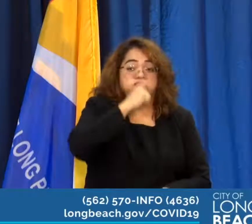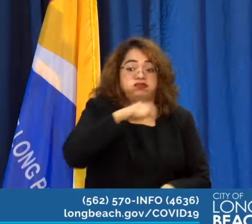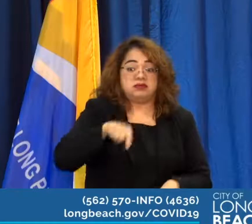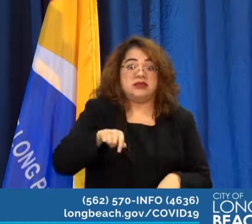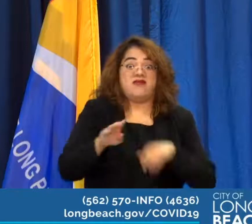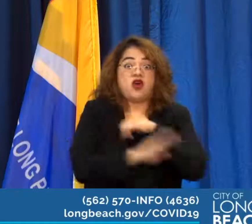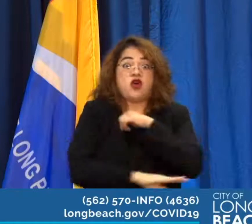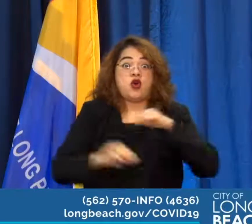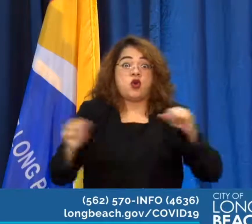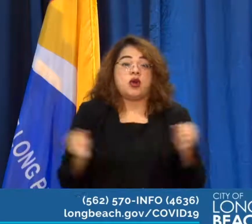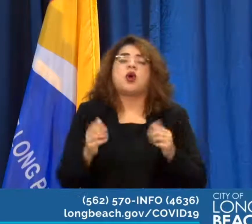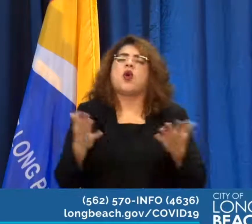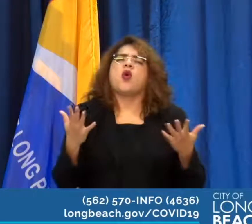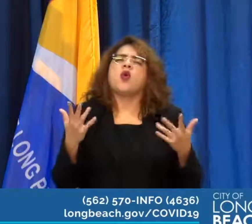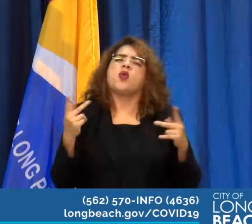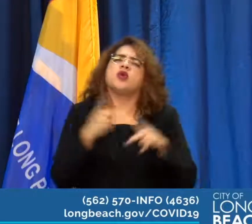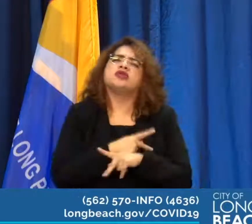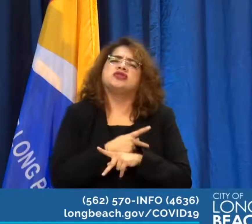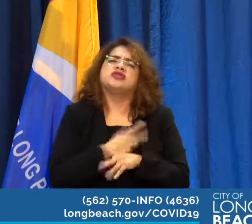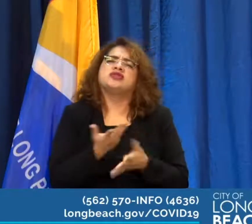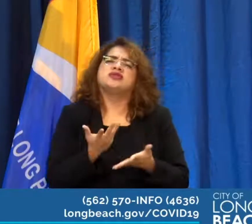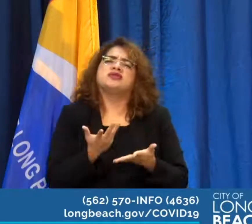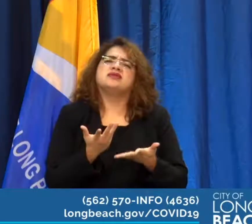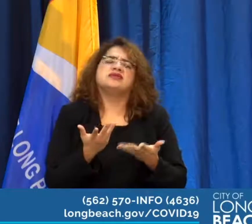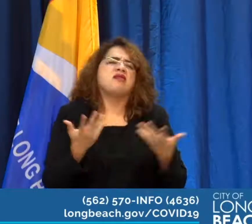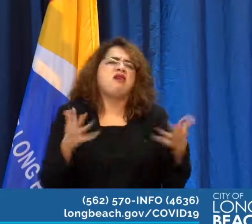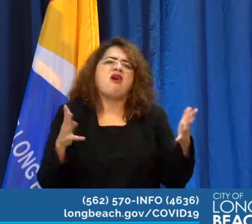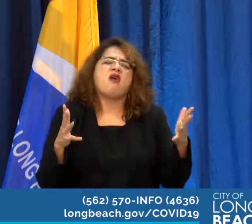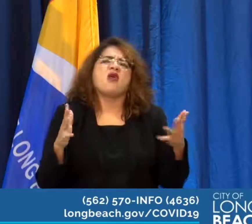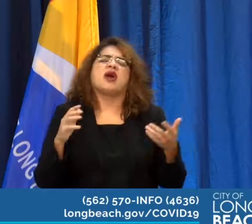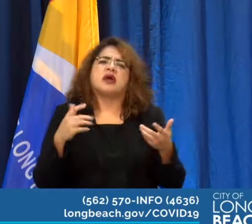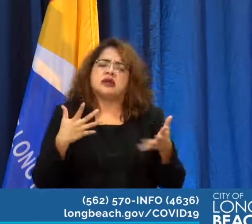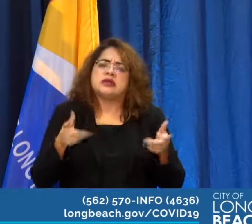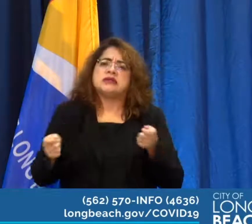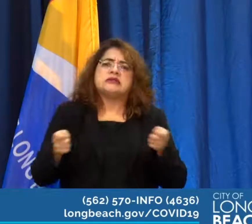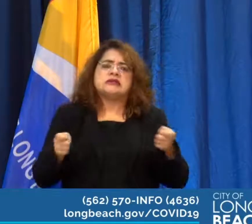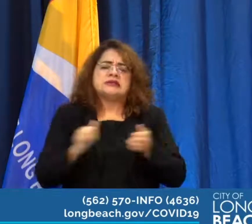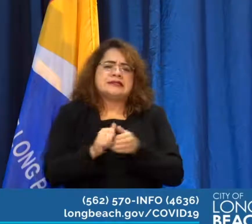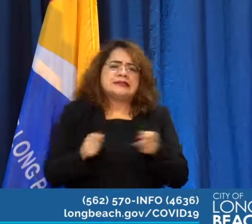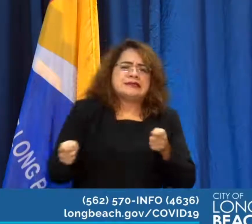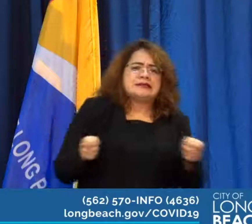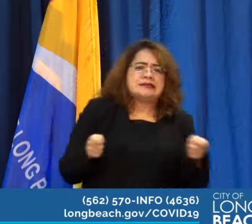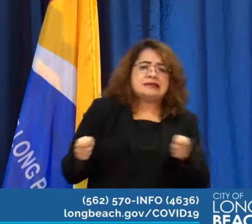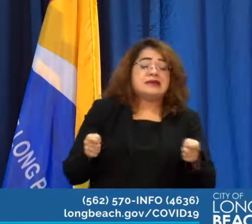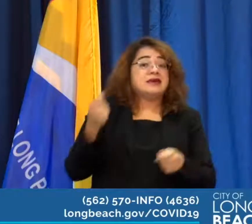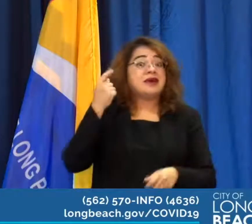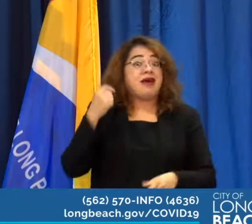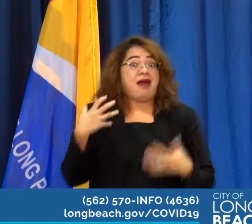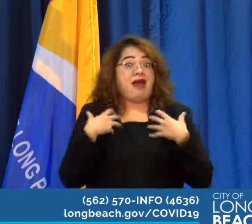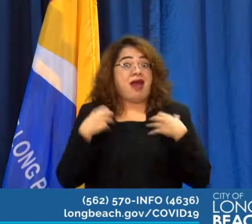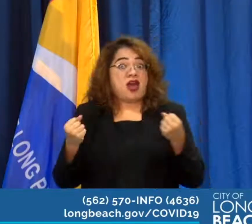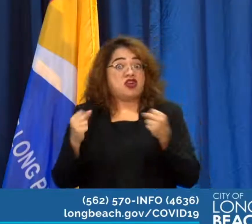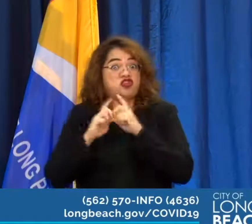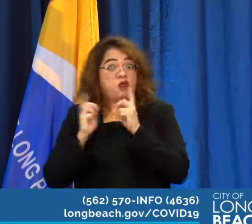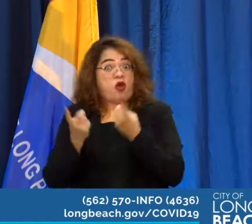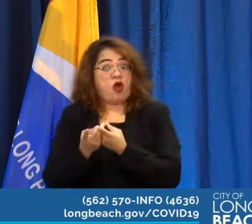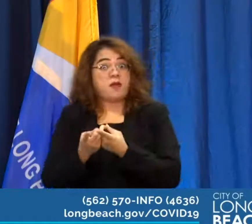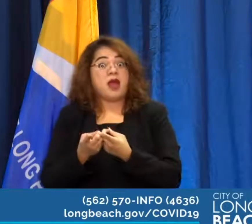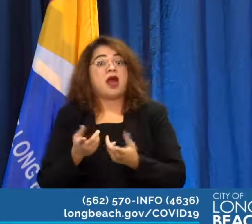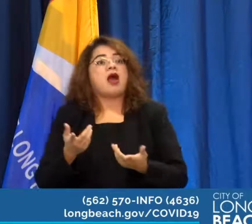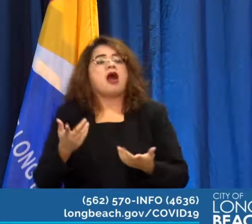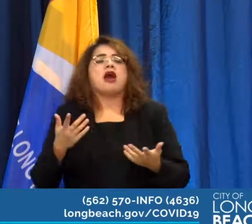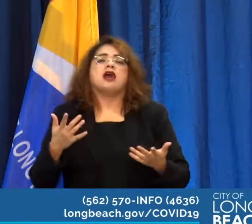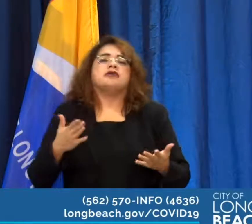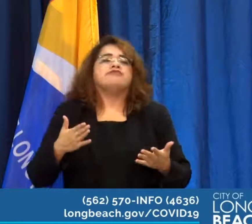we're trying to manage all of that. Everything is still on the table, but no one enjoys, and the health department does not